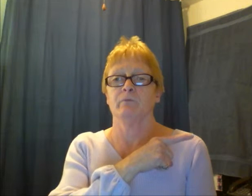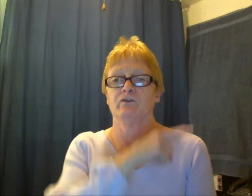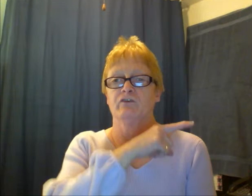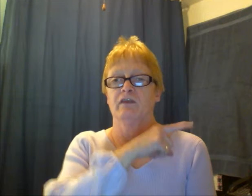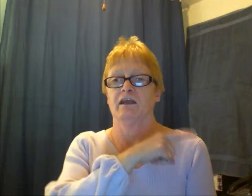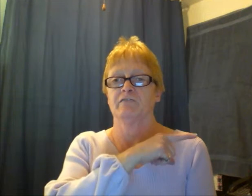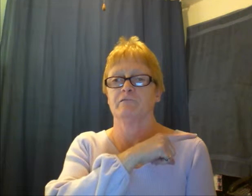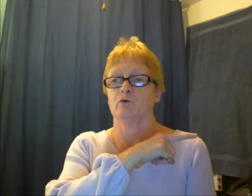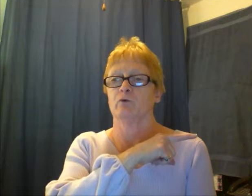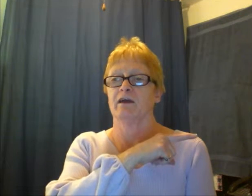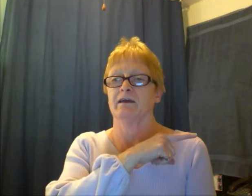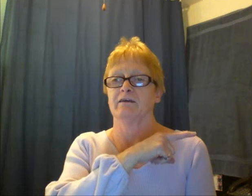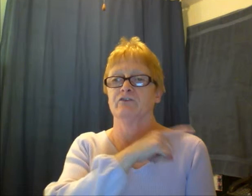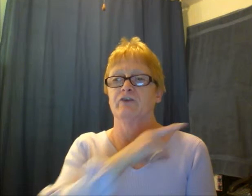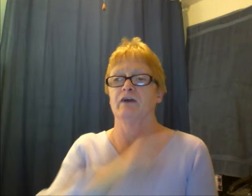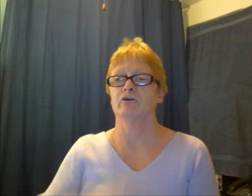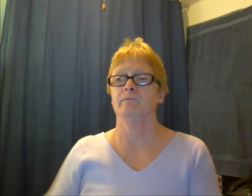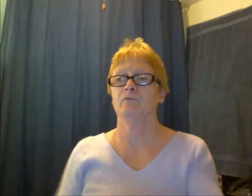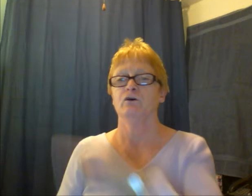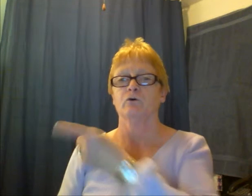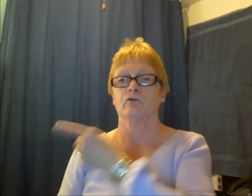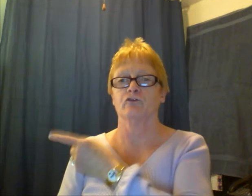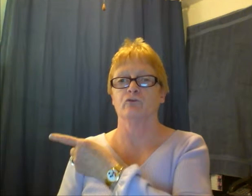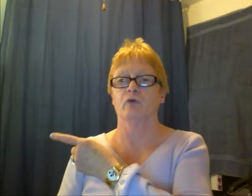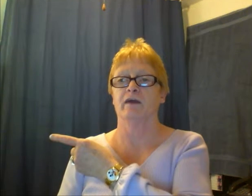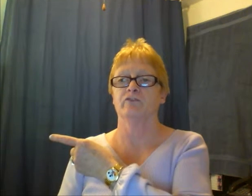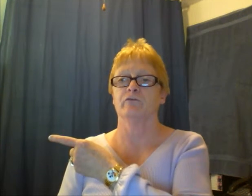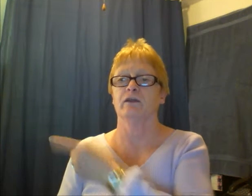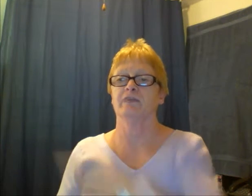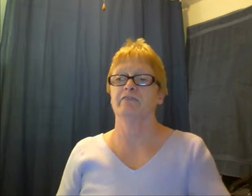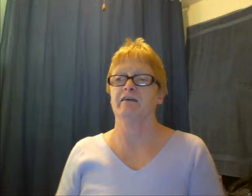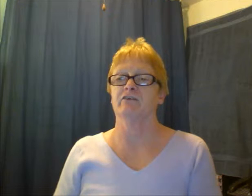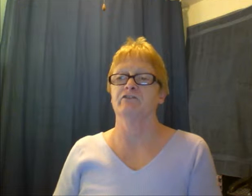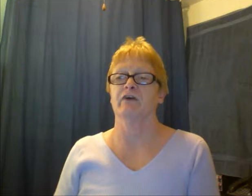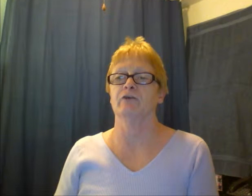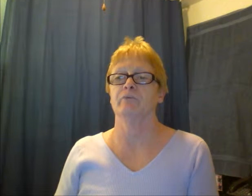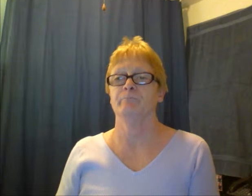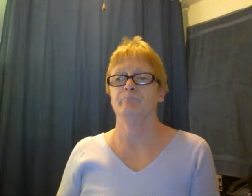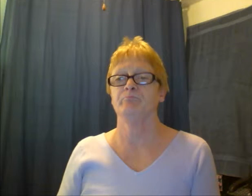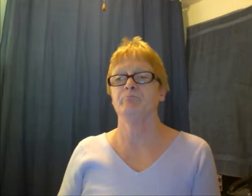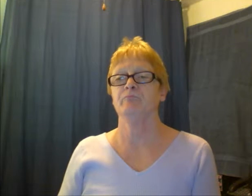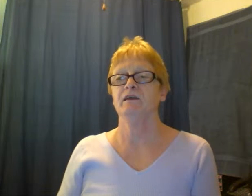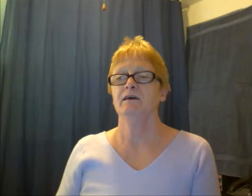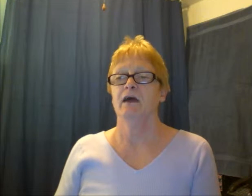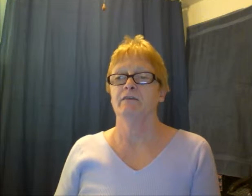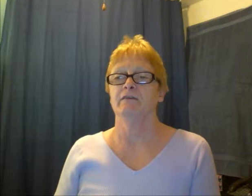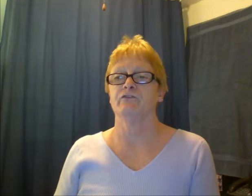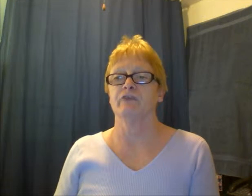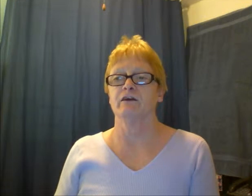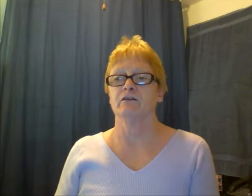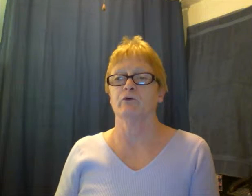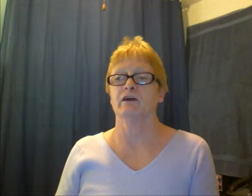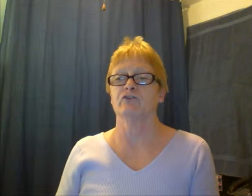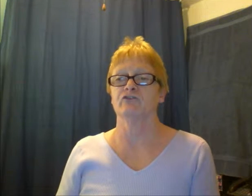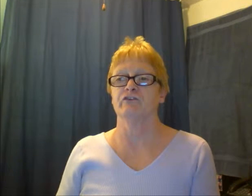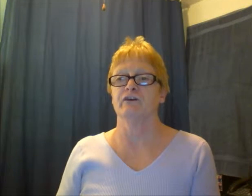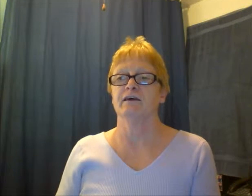be to the left for a right-handed signer, or to the right for a left-handed signer. And then the second location is